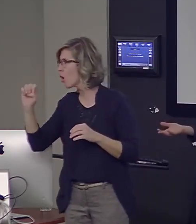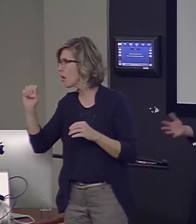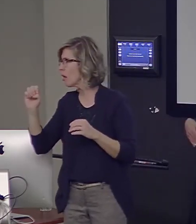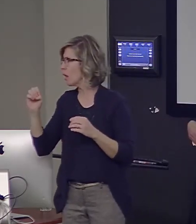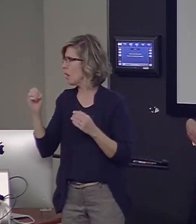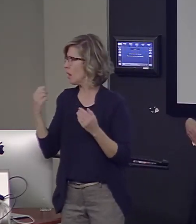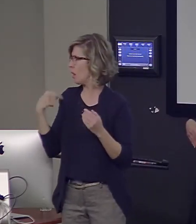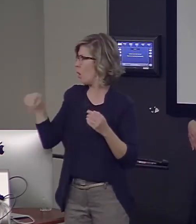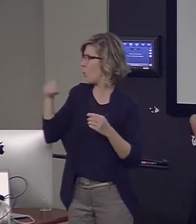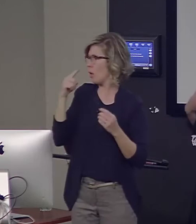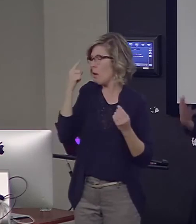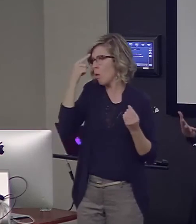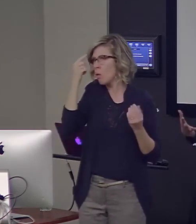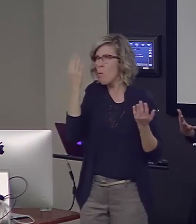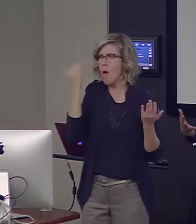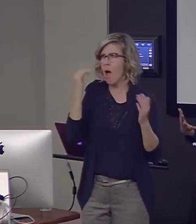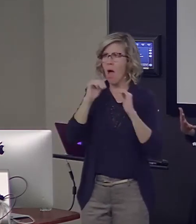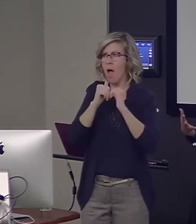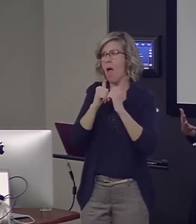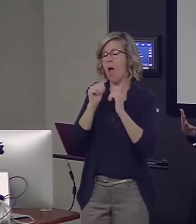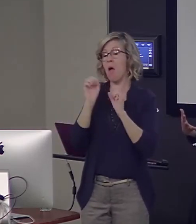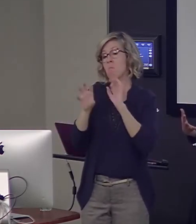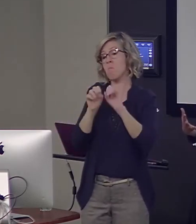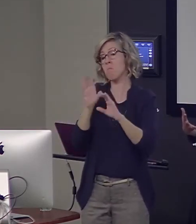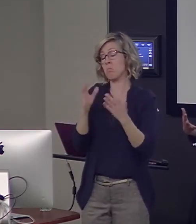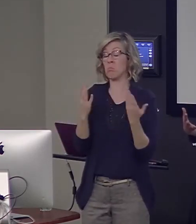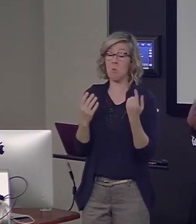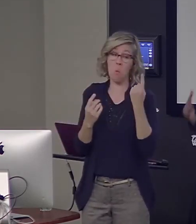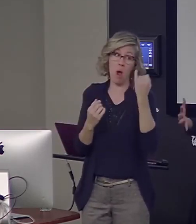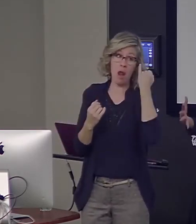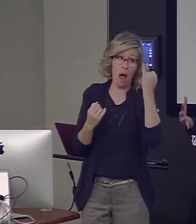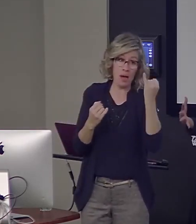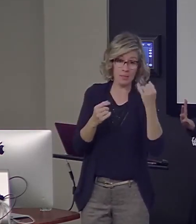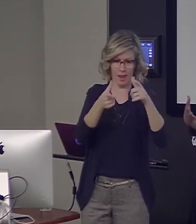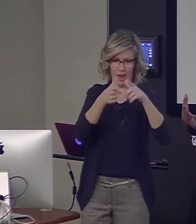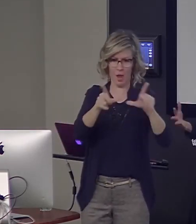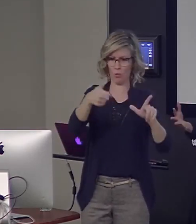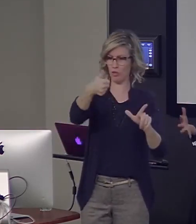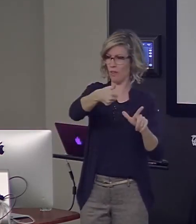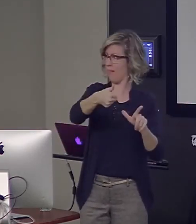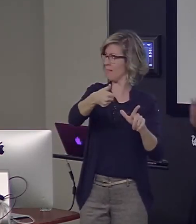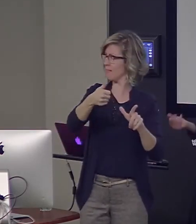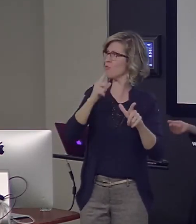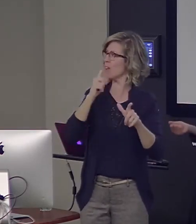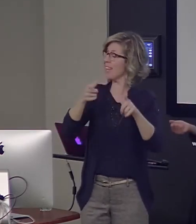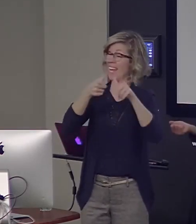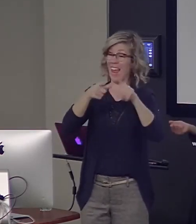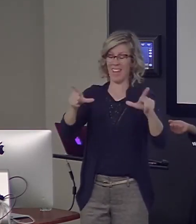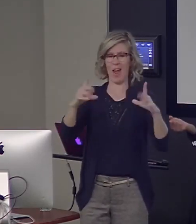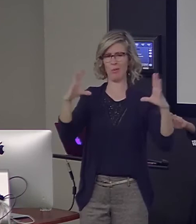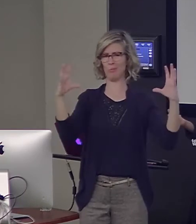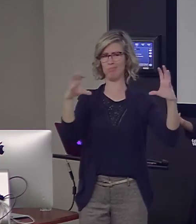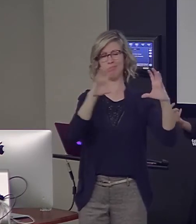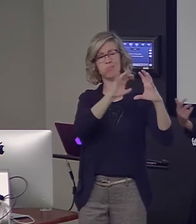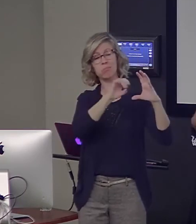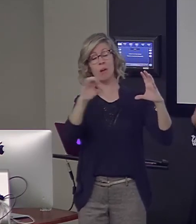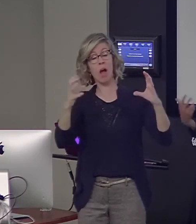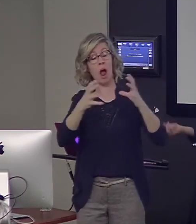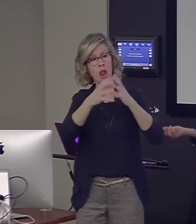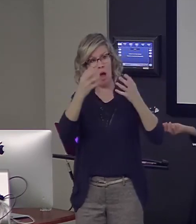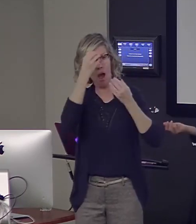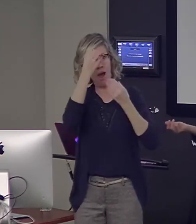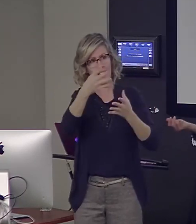could consider. One idea is language, right? So language has a lot of information, and we can